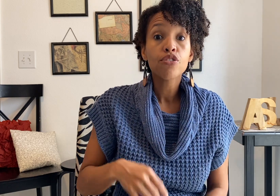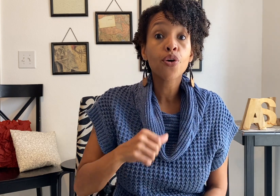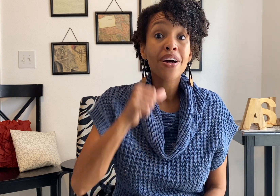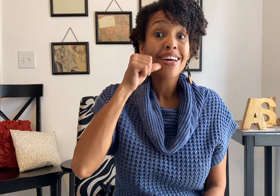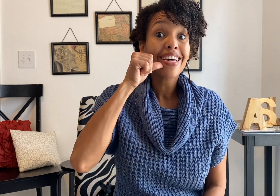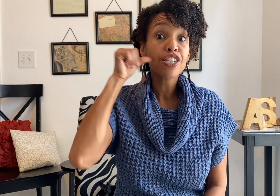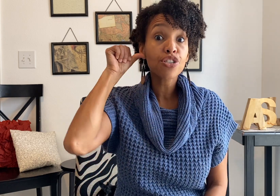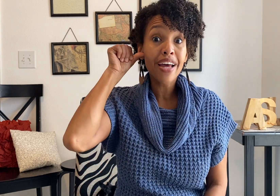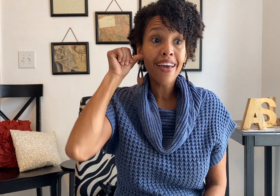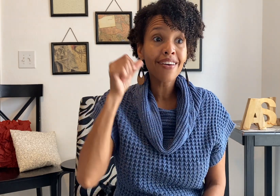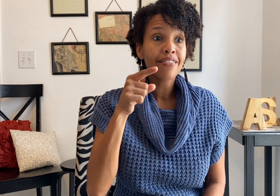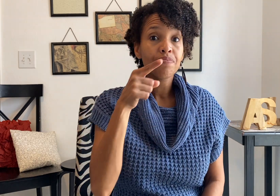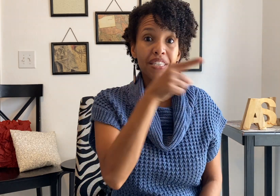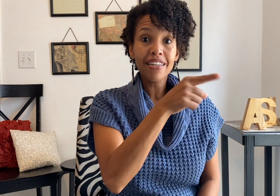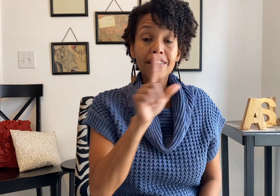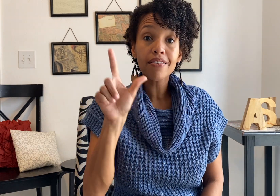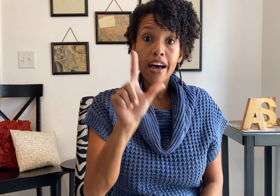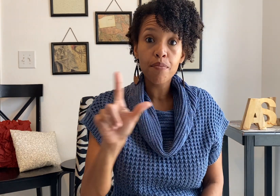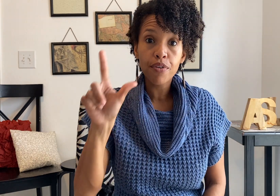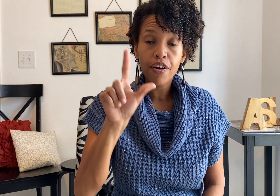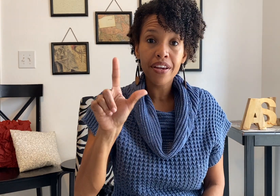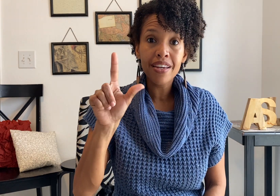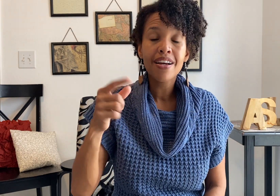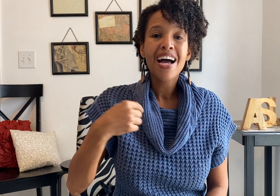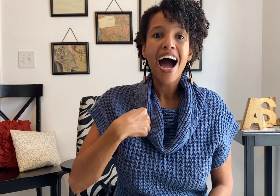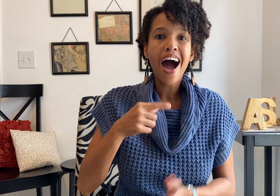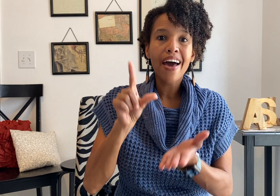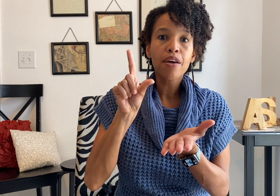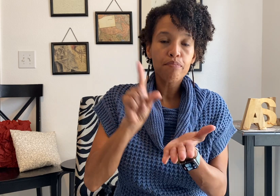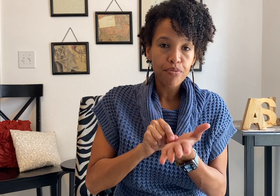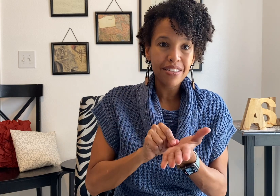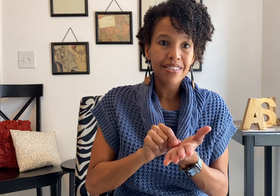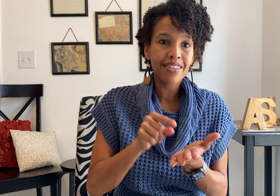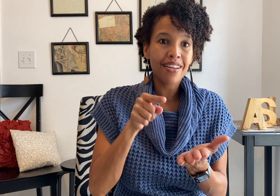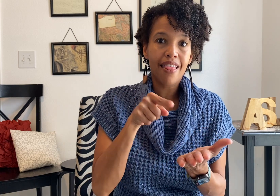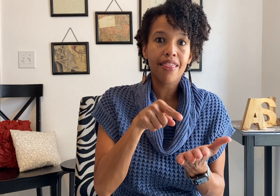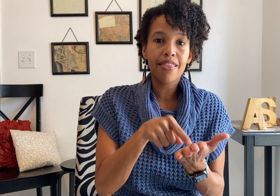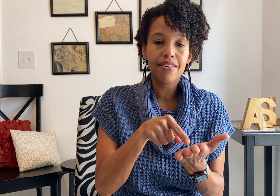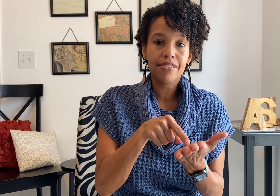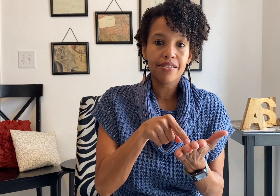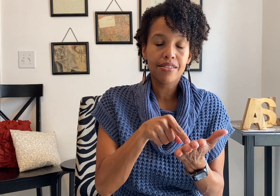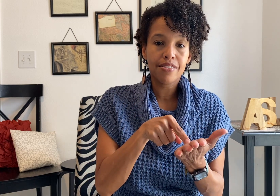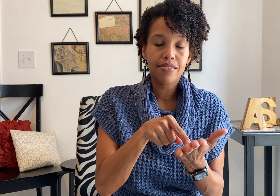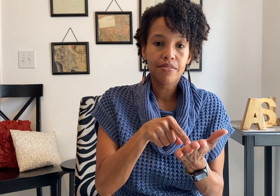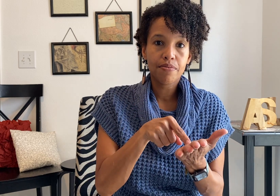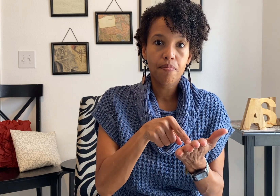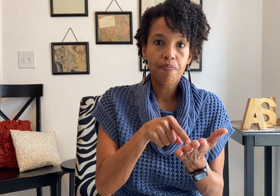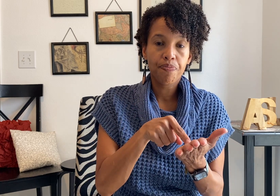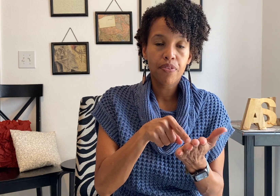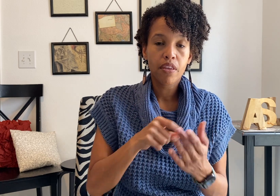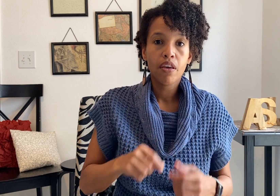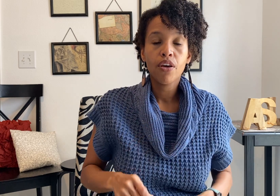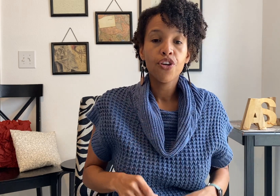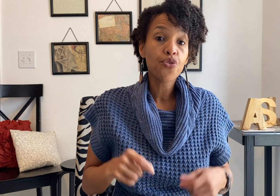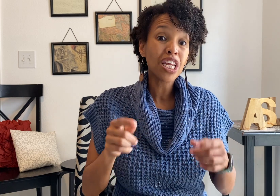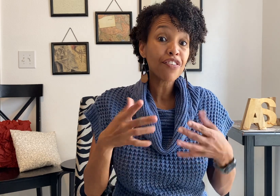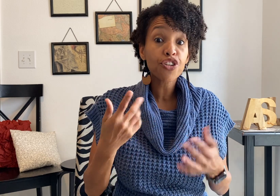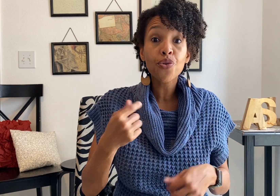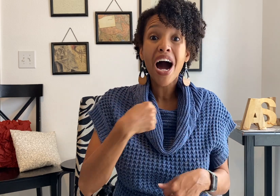So yesterday in the library, I printed this. You could even do,